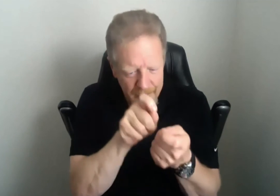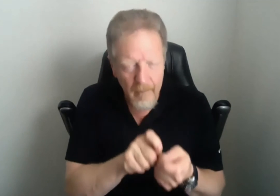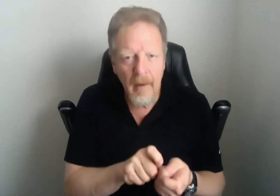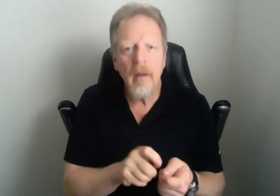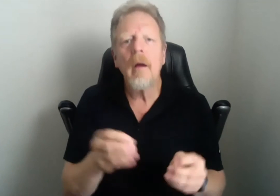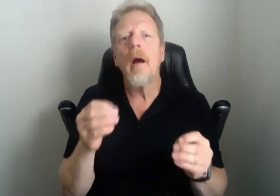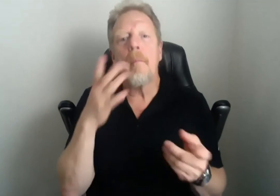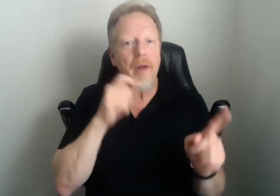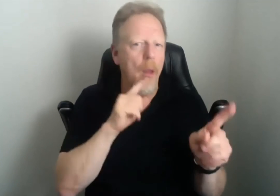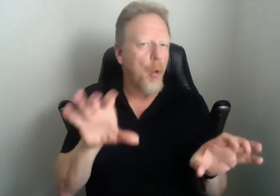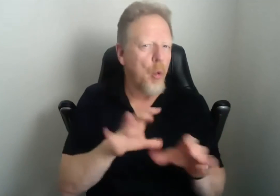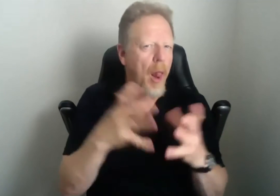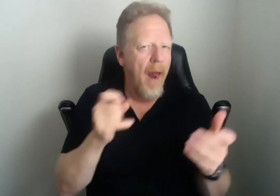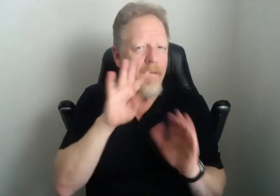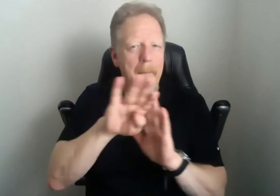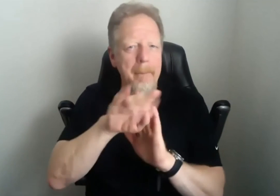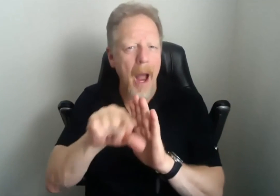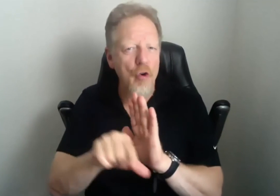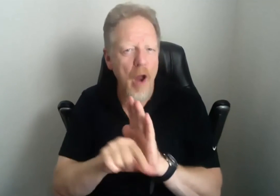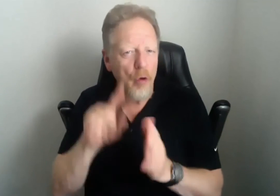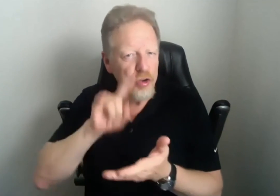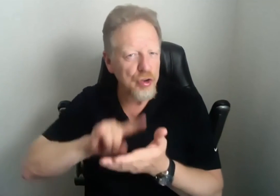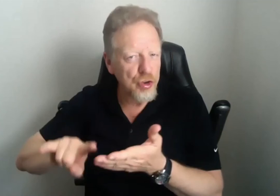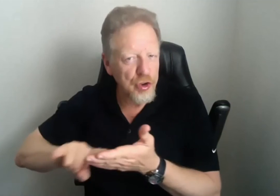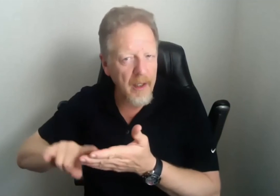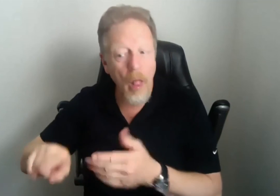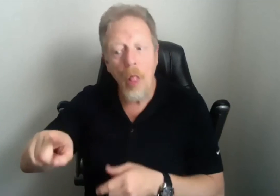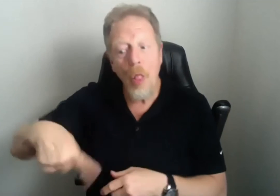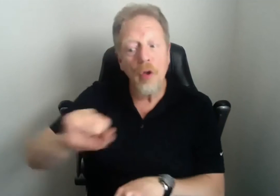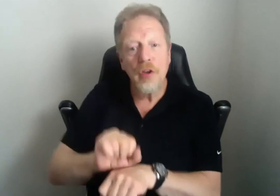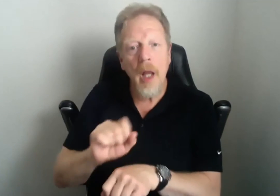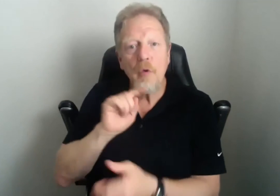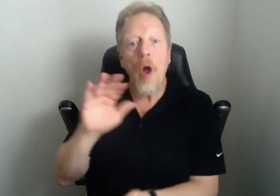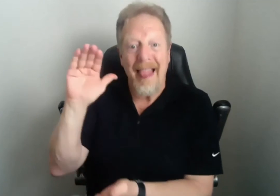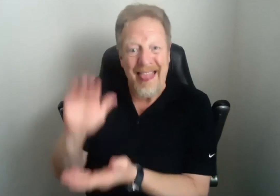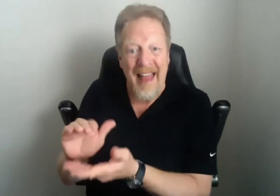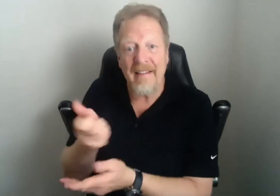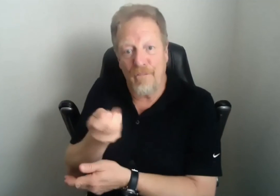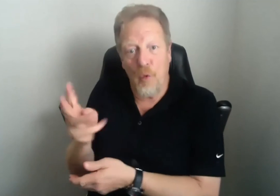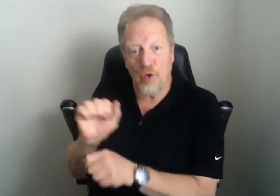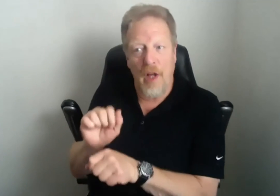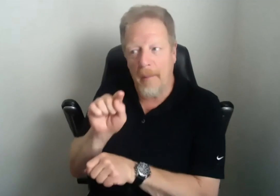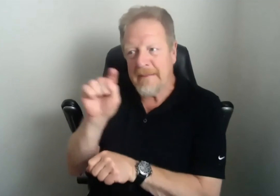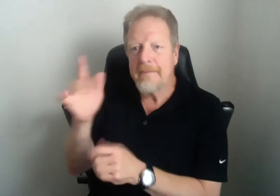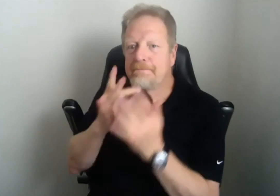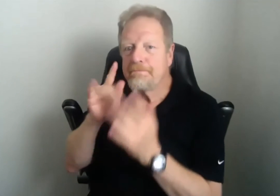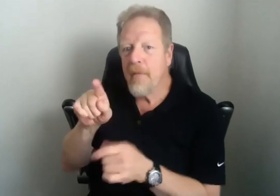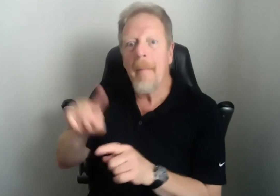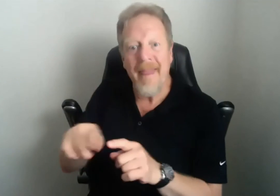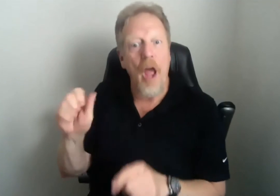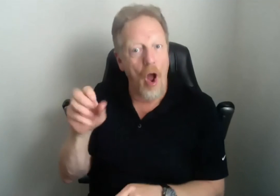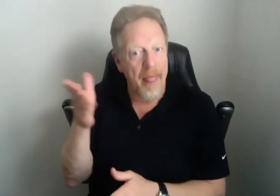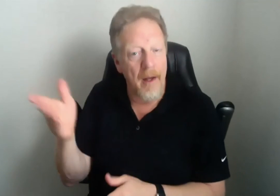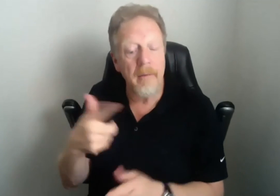background checks will be done. And those jobs are fewer, but they're out there. State